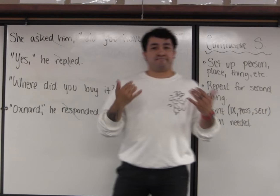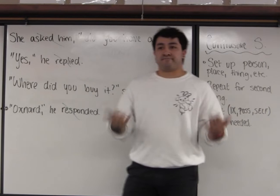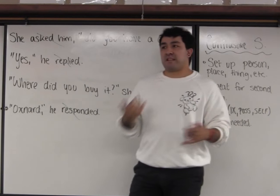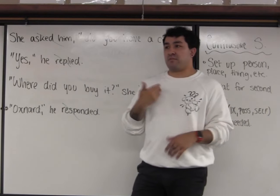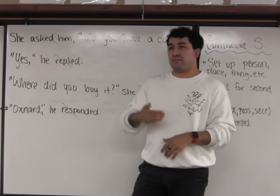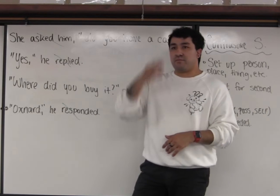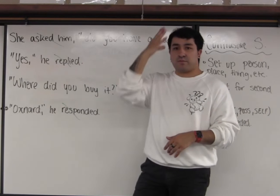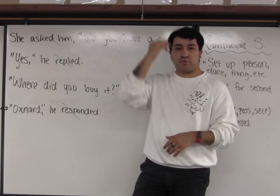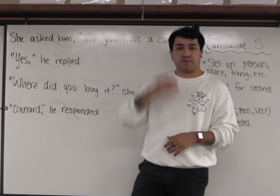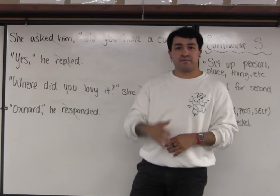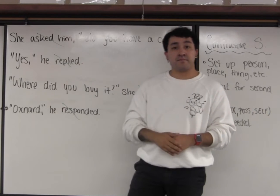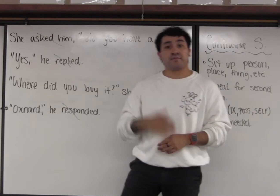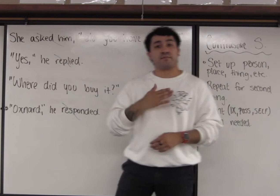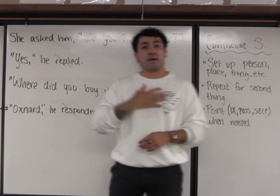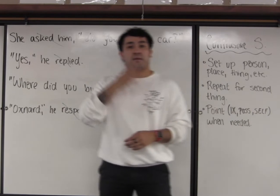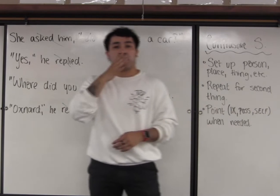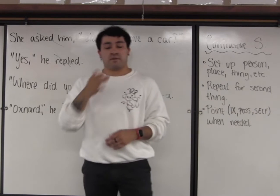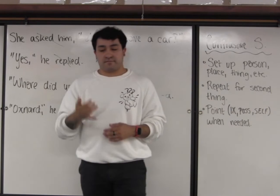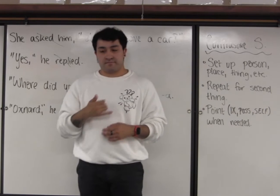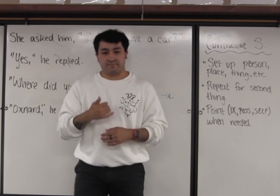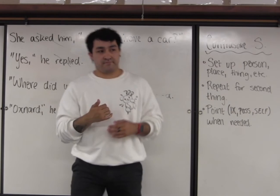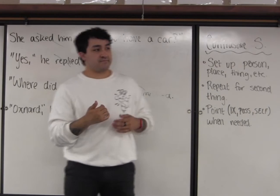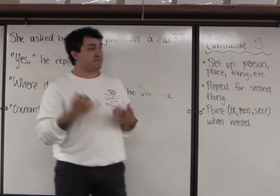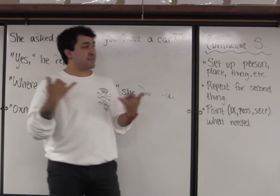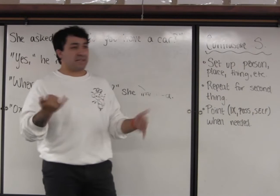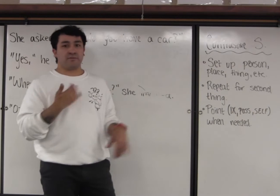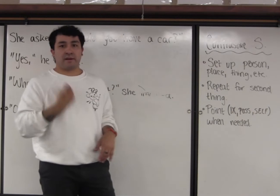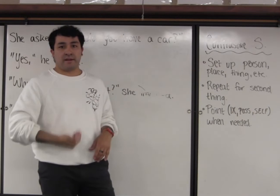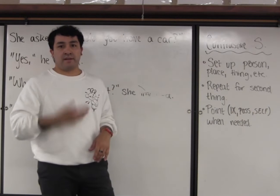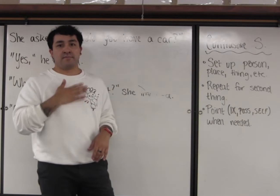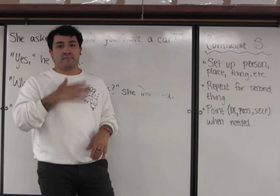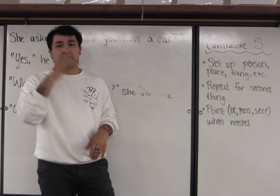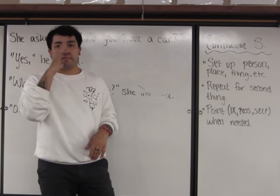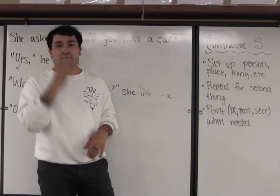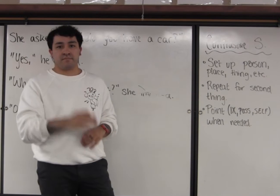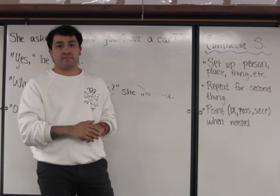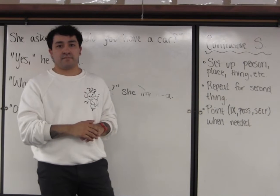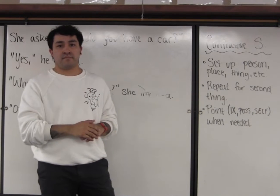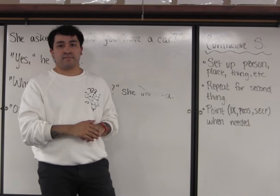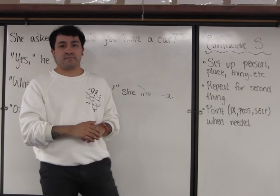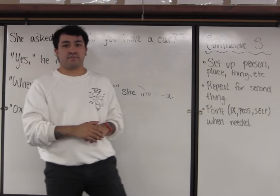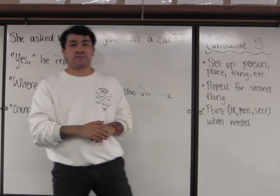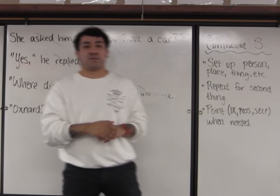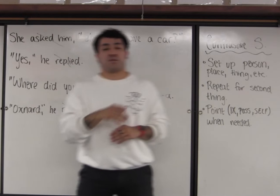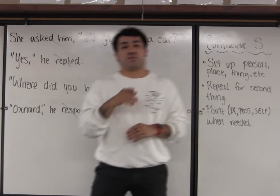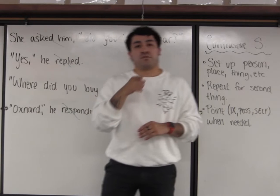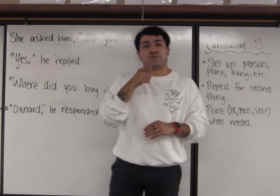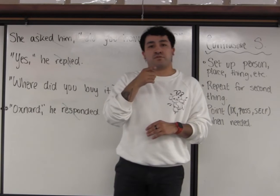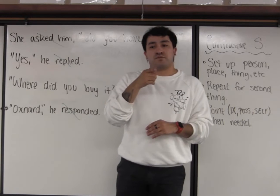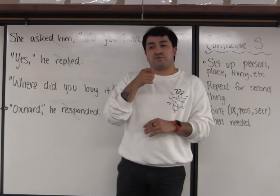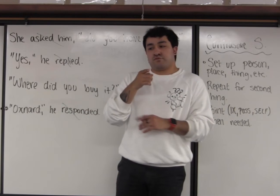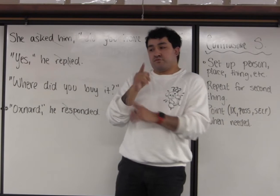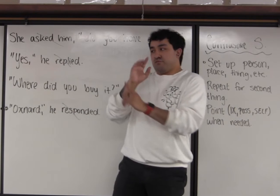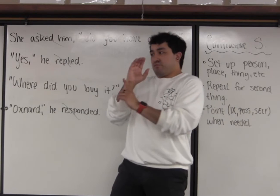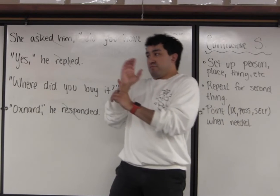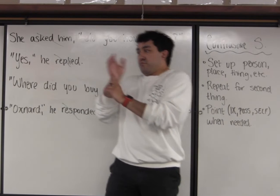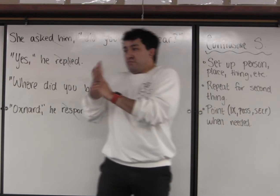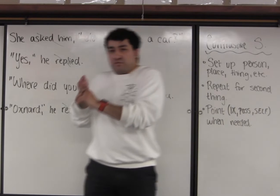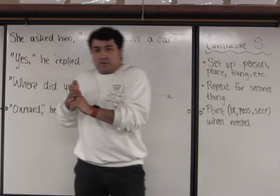There's a boy, now I'm the boy, right? If I set up my mom, now I'm my mom. Right? You just